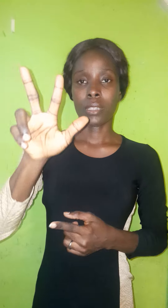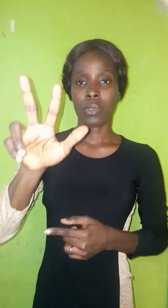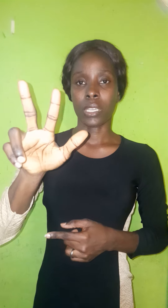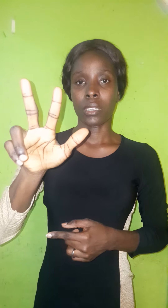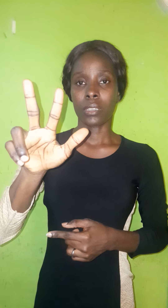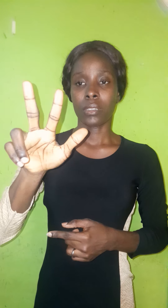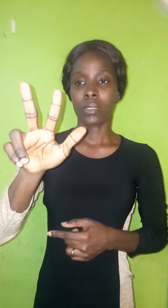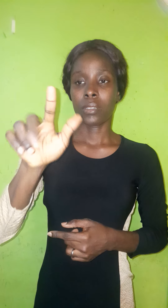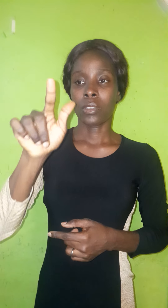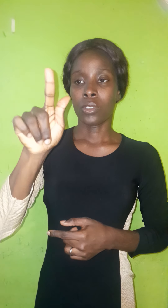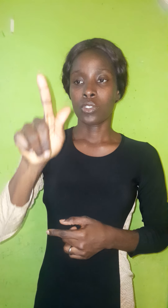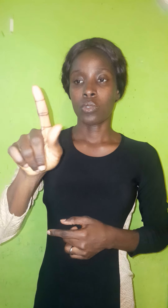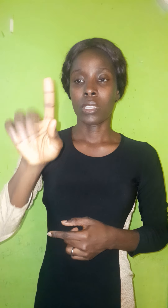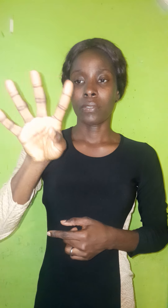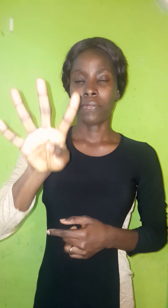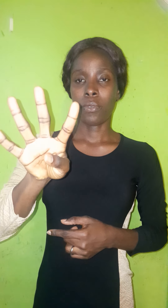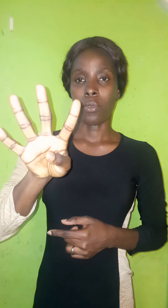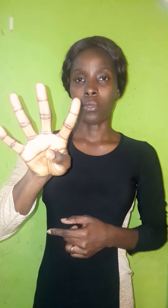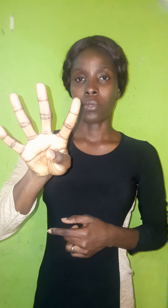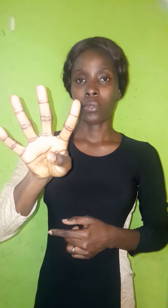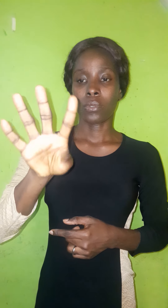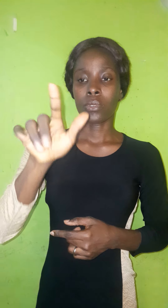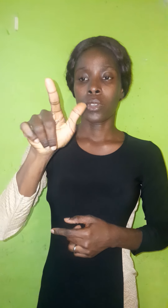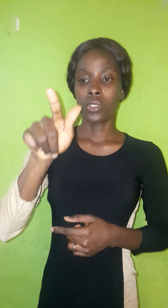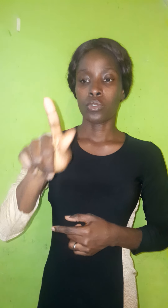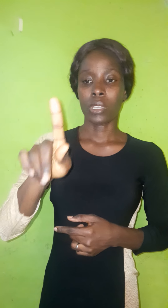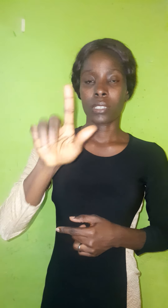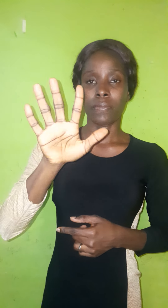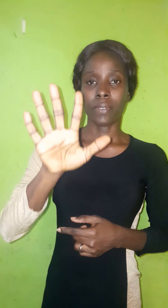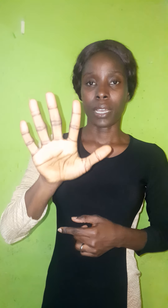23, 24, 25,